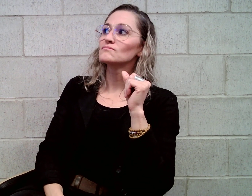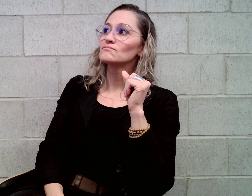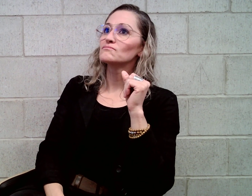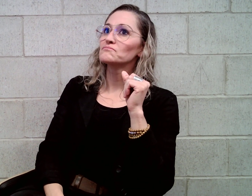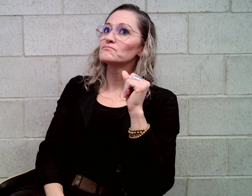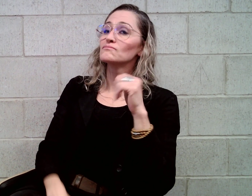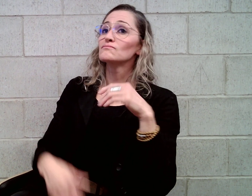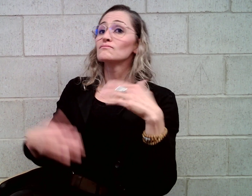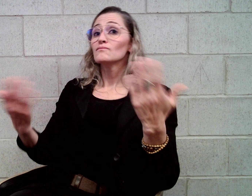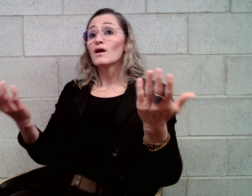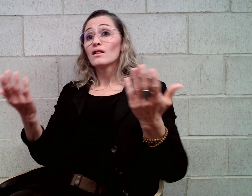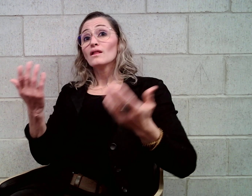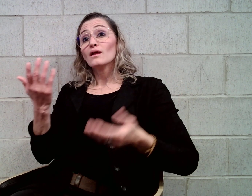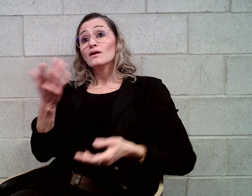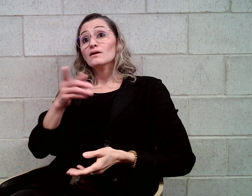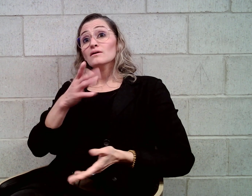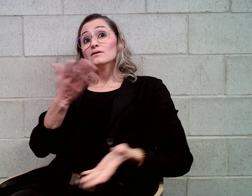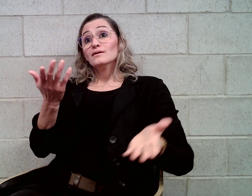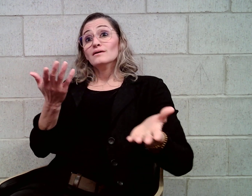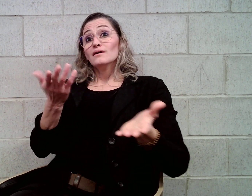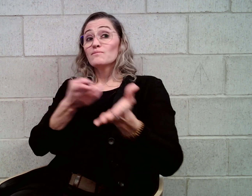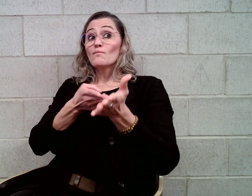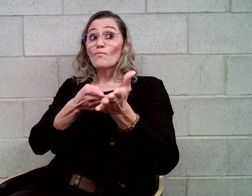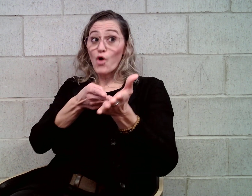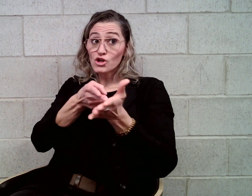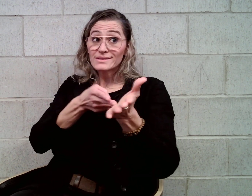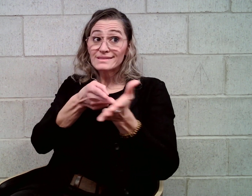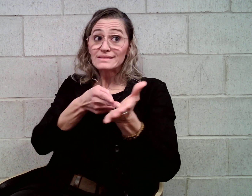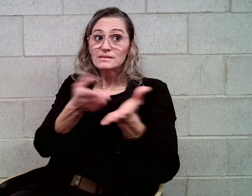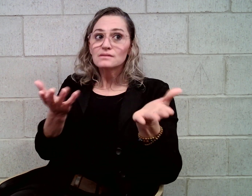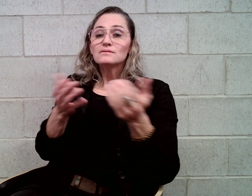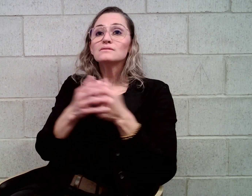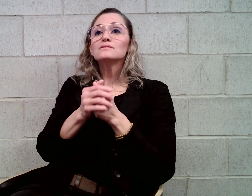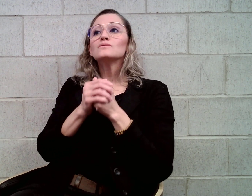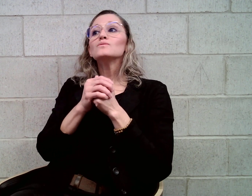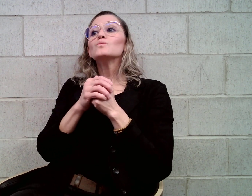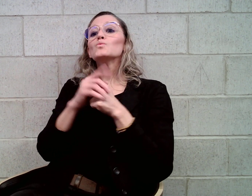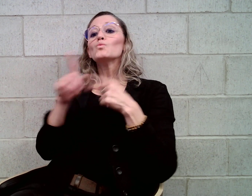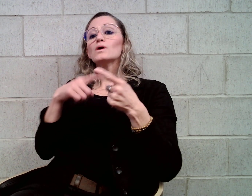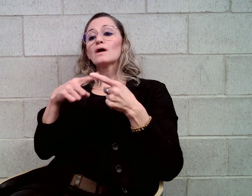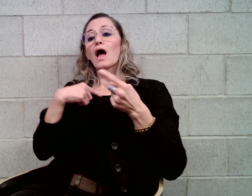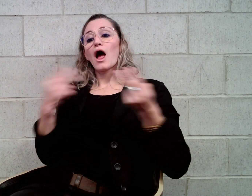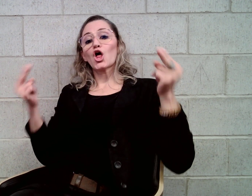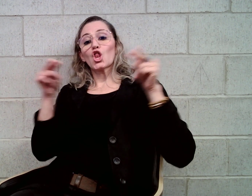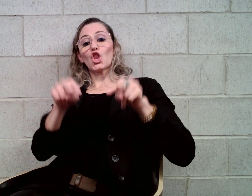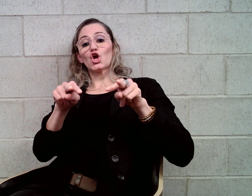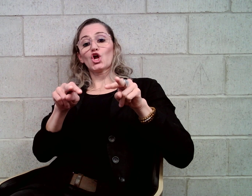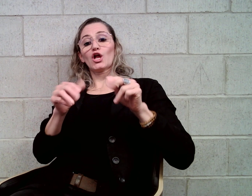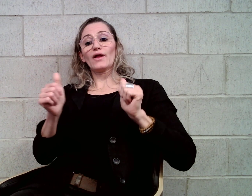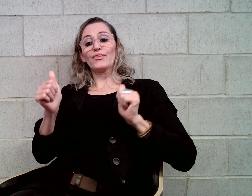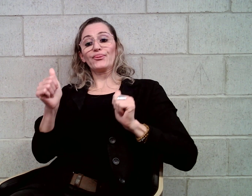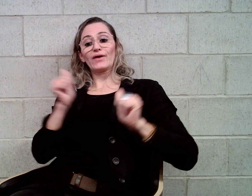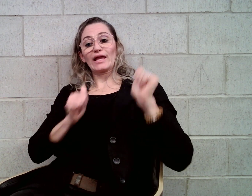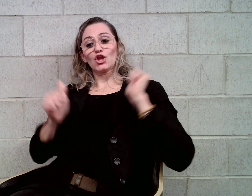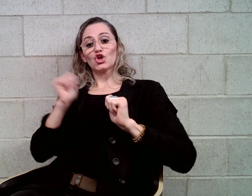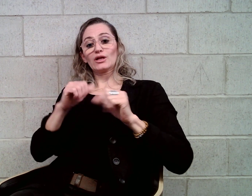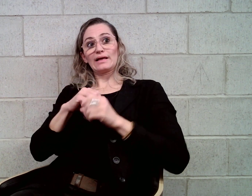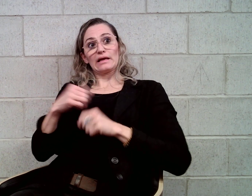Thanks, Jeff. Now I understand where you're coming from. To be honest, when I look